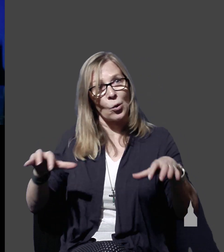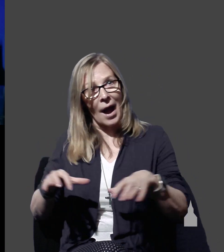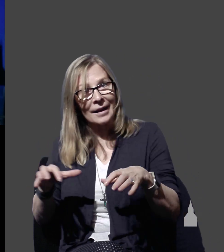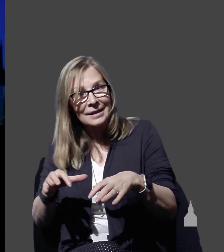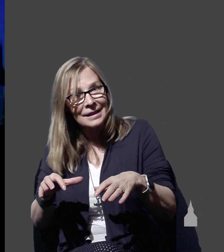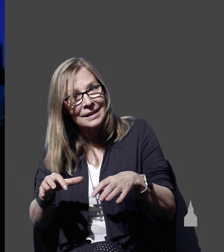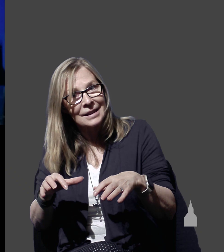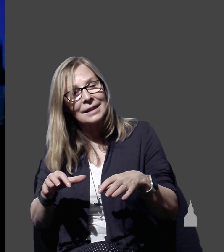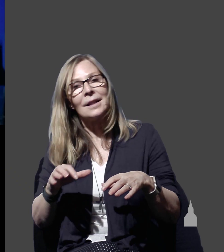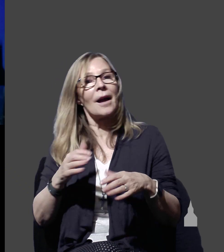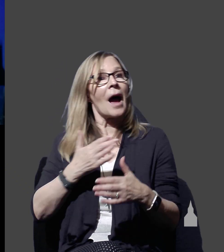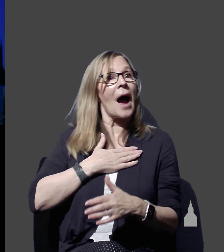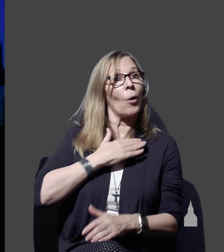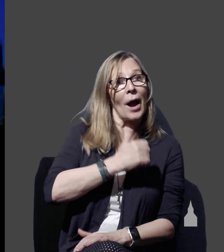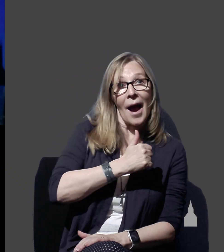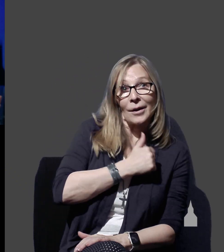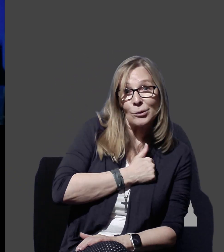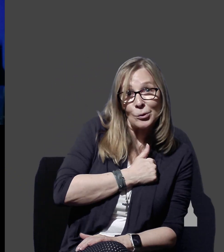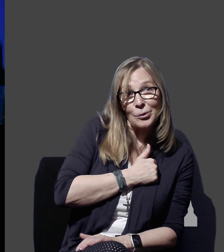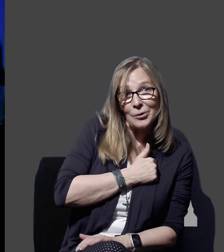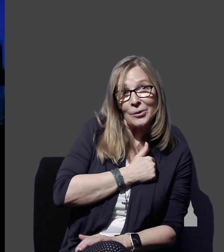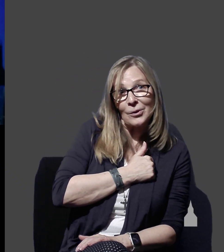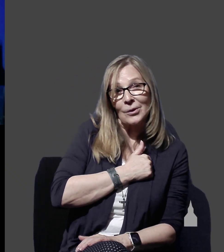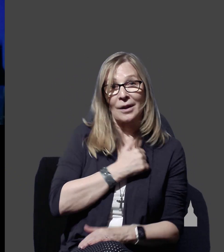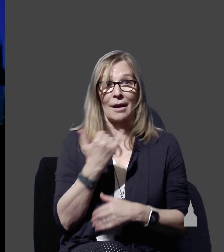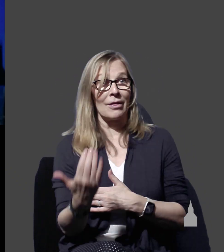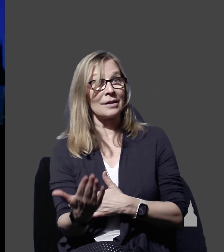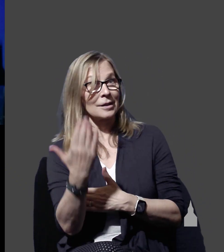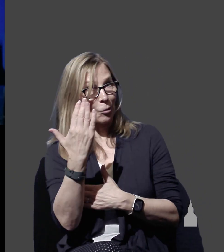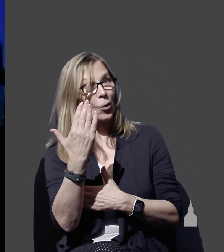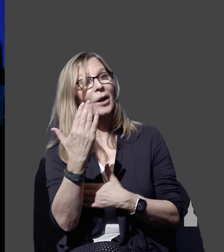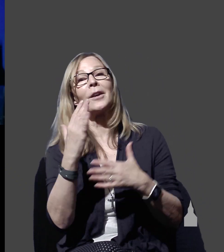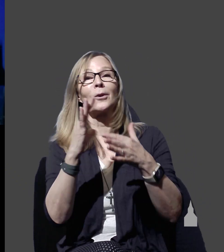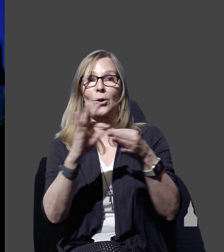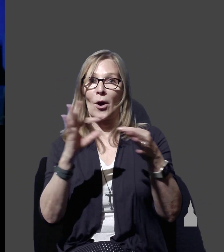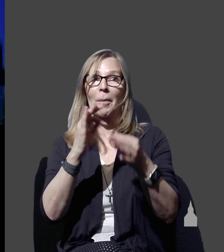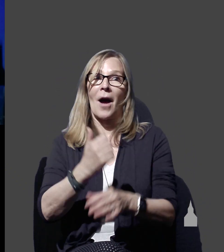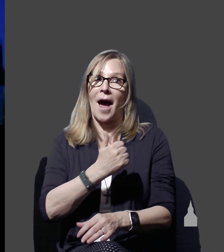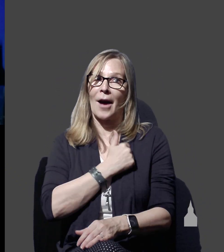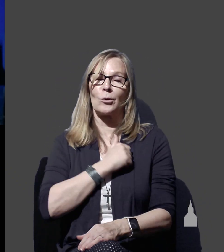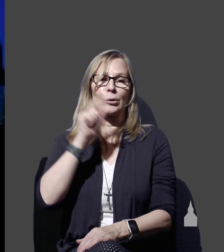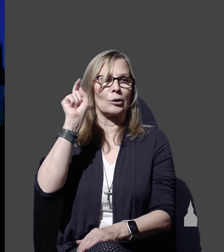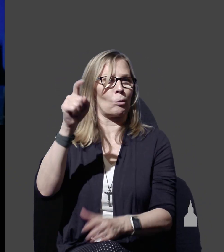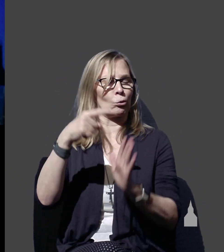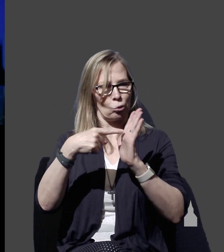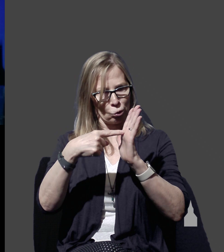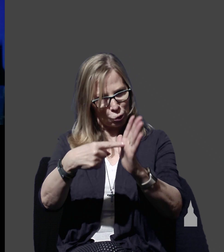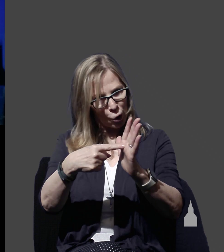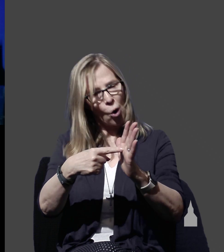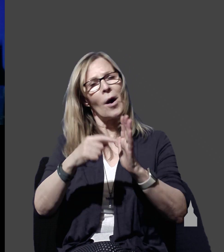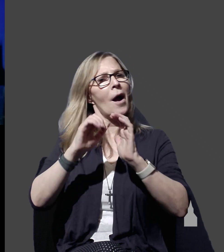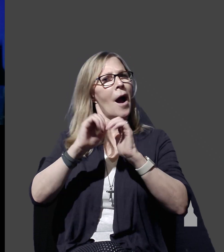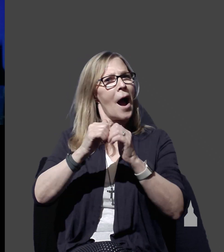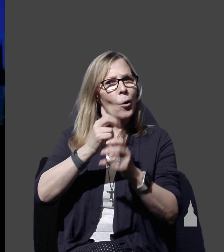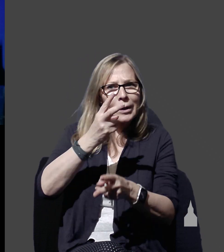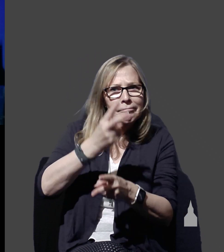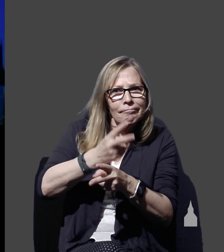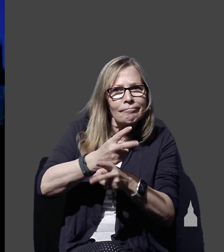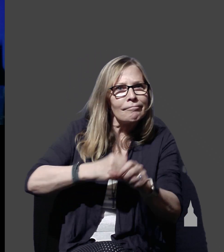about the different attitudes we have in our scripture reading this morning, the different attitudes we're supposed to have, how we're supposed to care for one another.